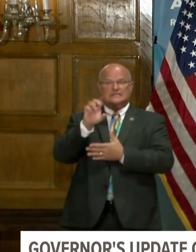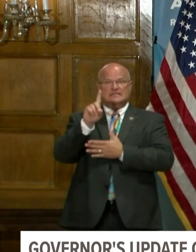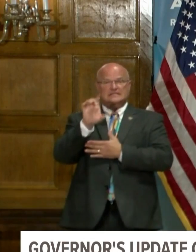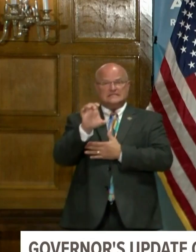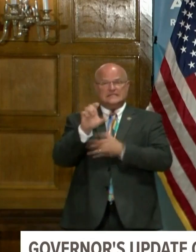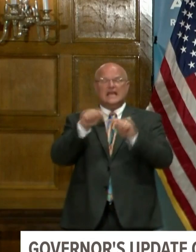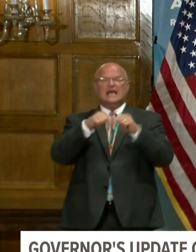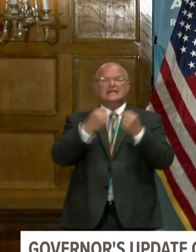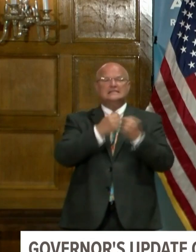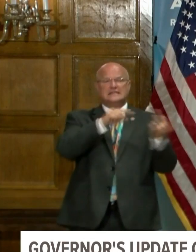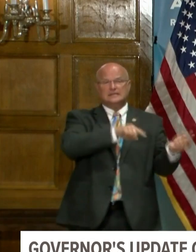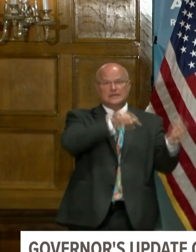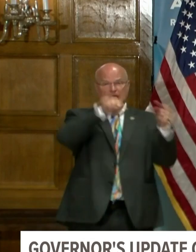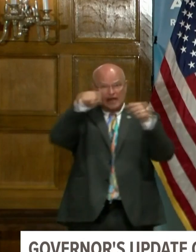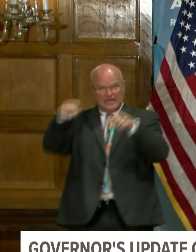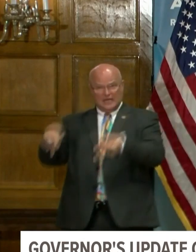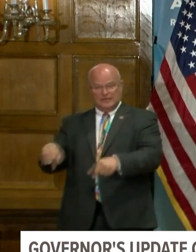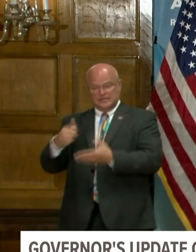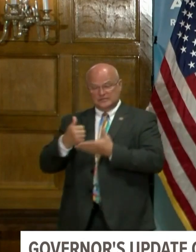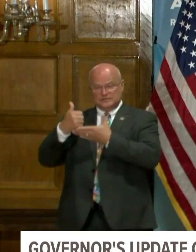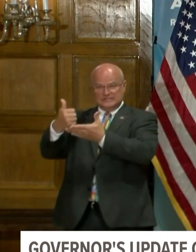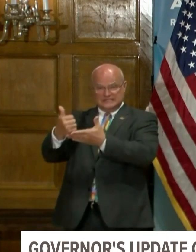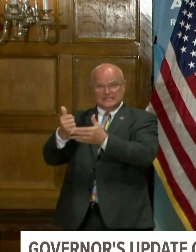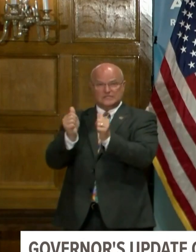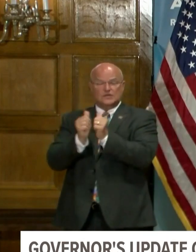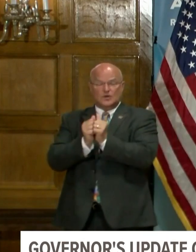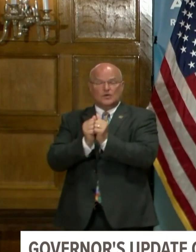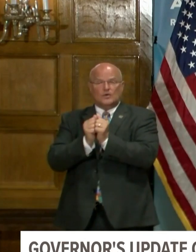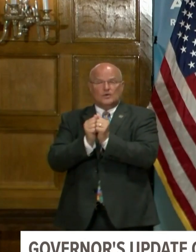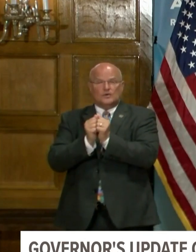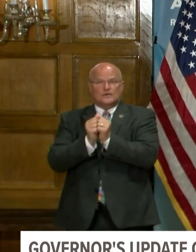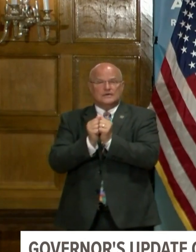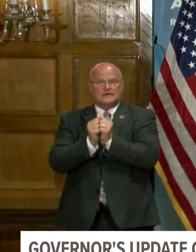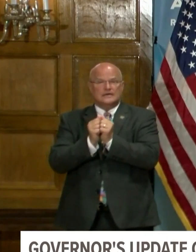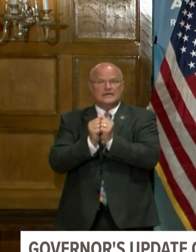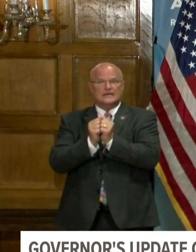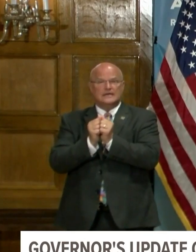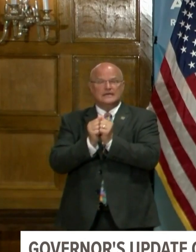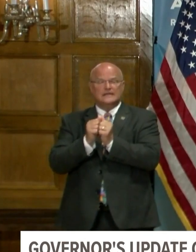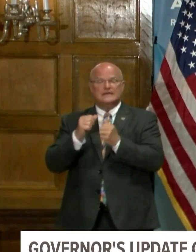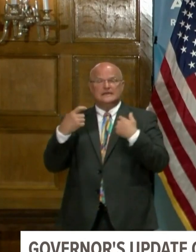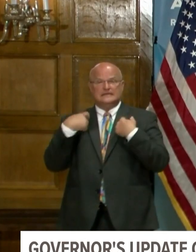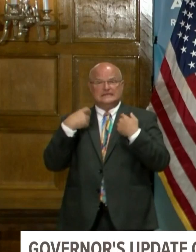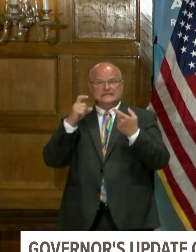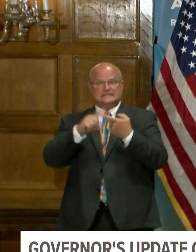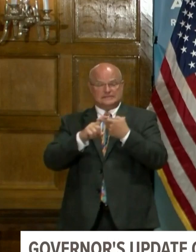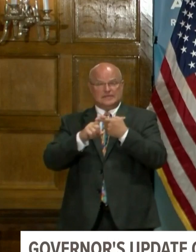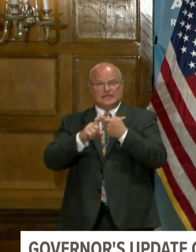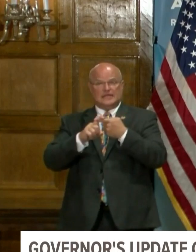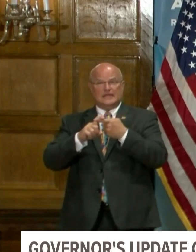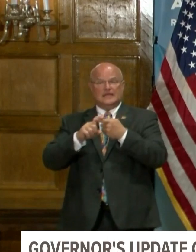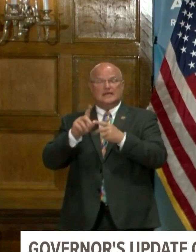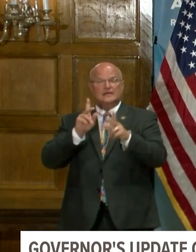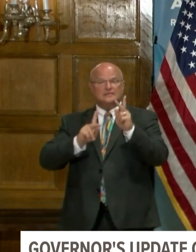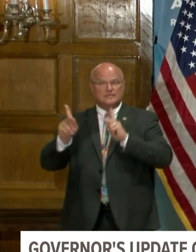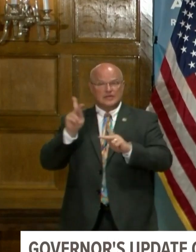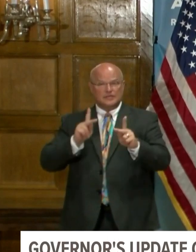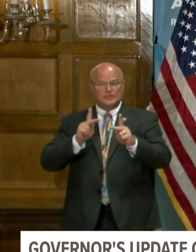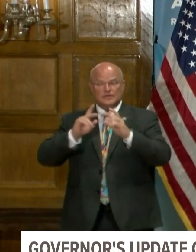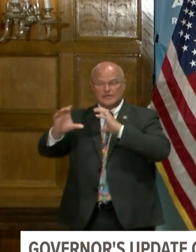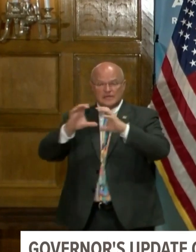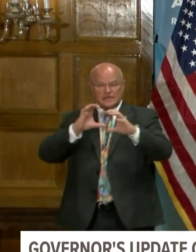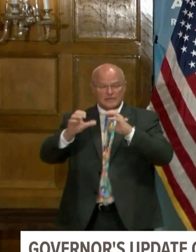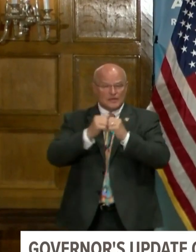a team coming in to assist us with the Latino population and communicating